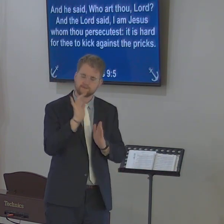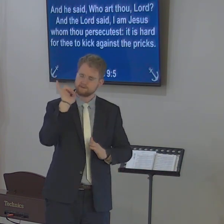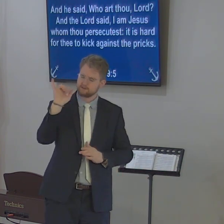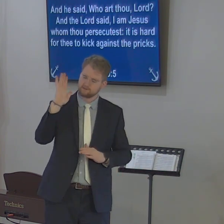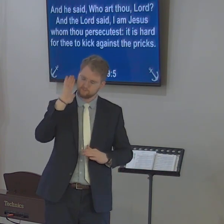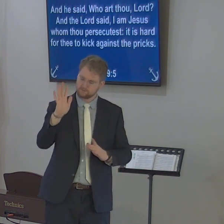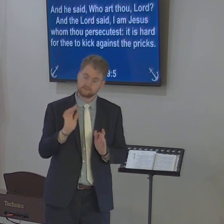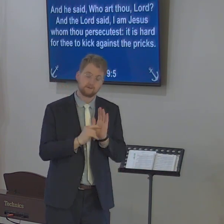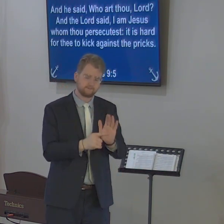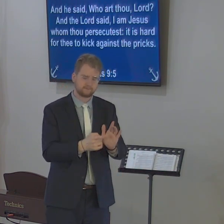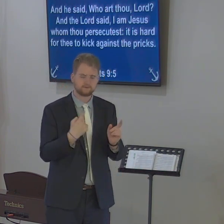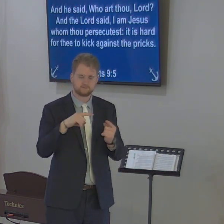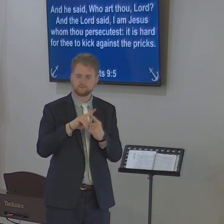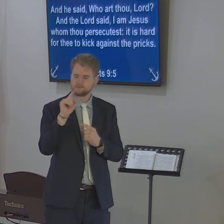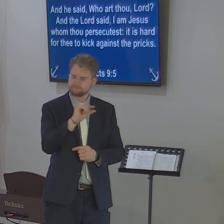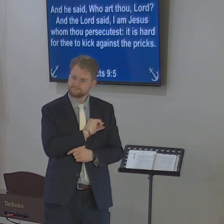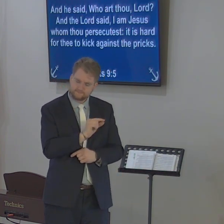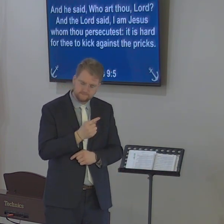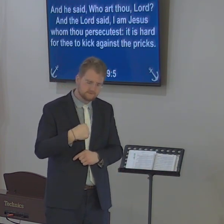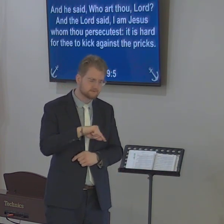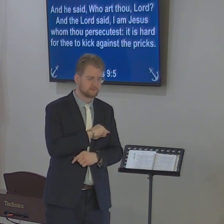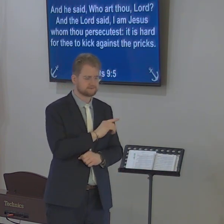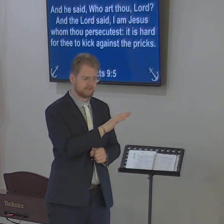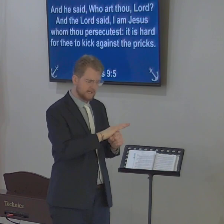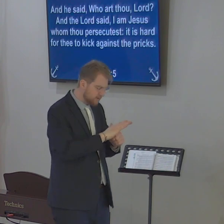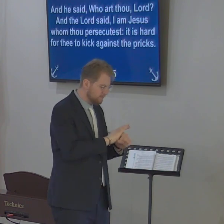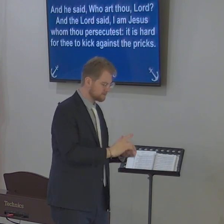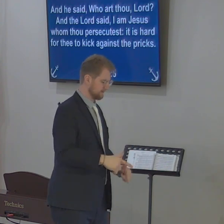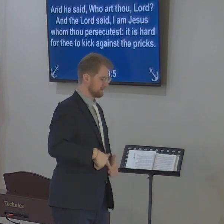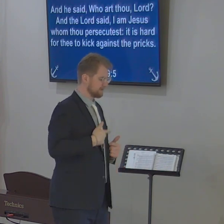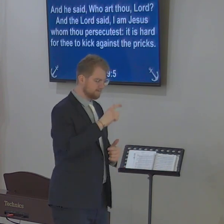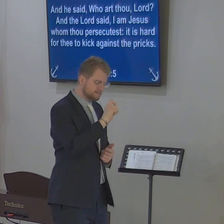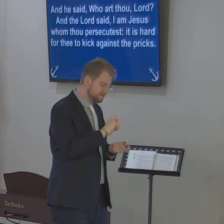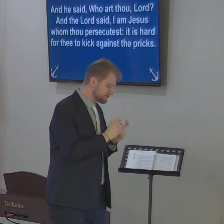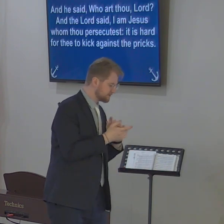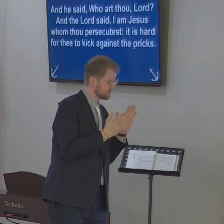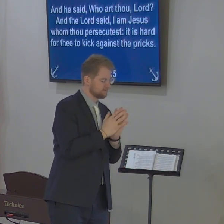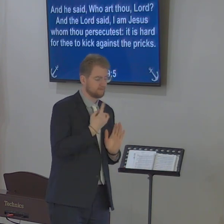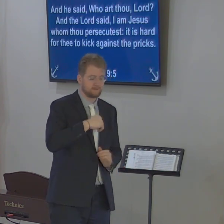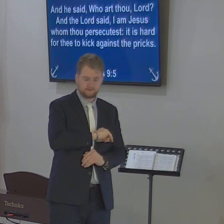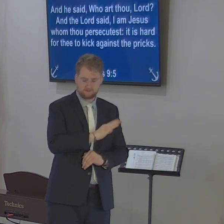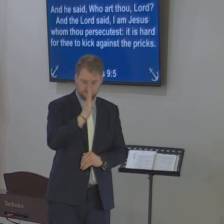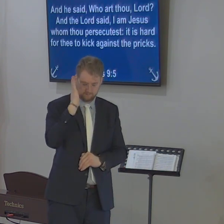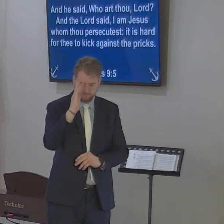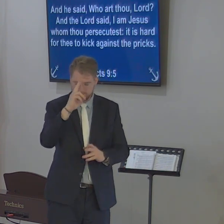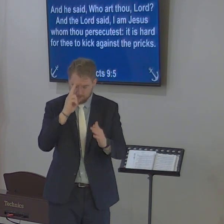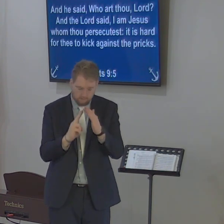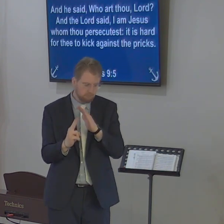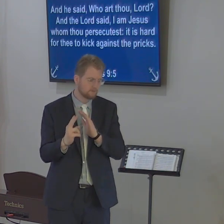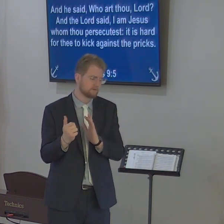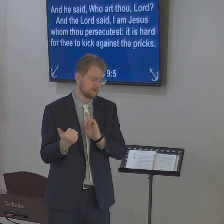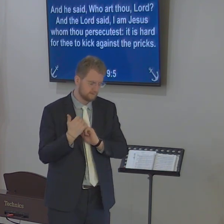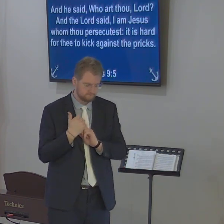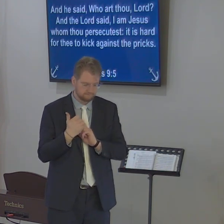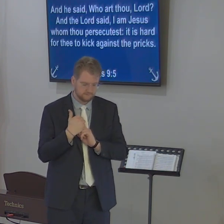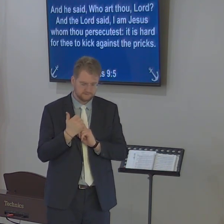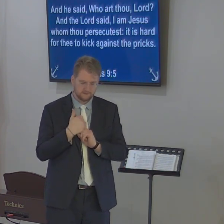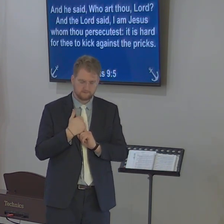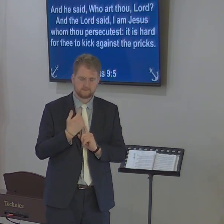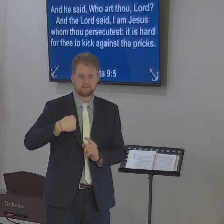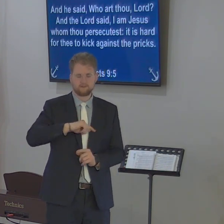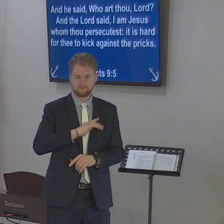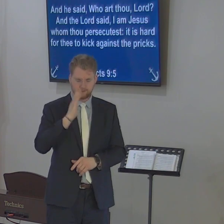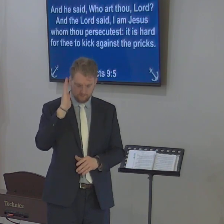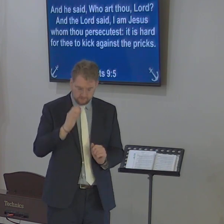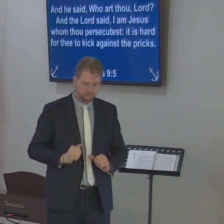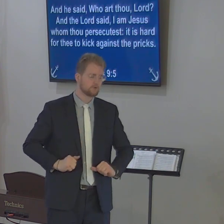in any area of our life that needs to be changed. And that we would be humble enough, have the humility to surrender, repent, and give our lives